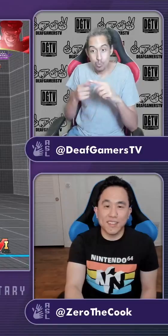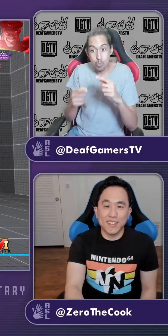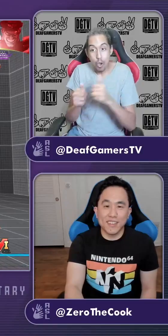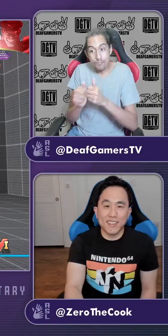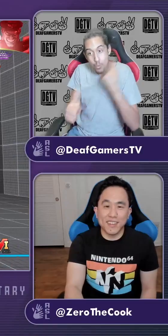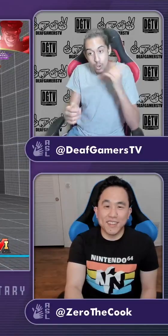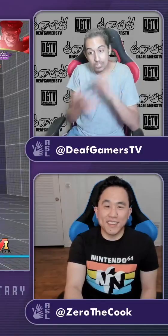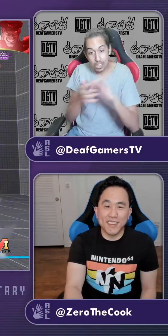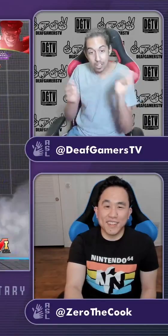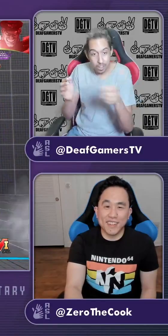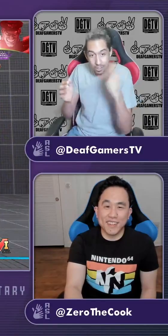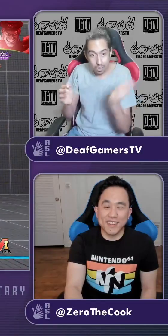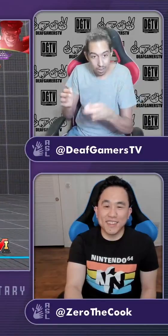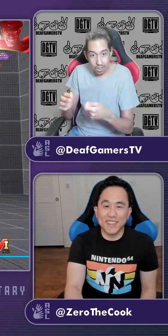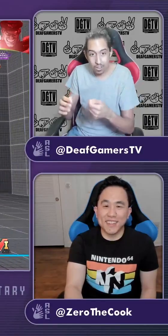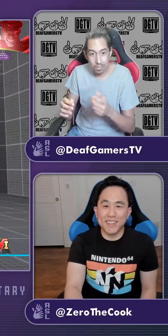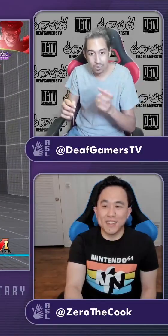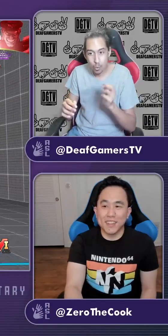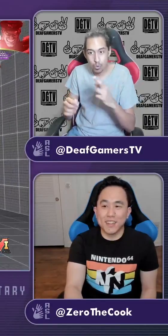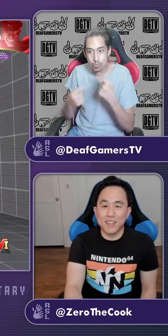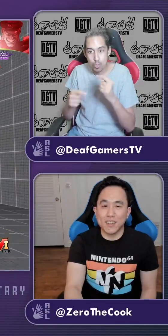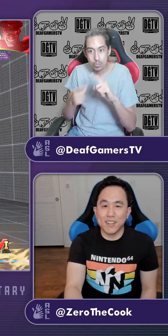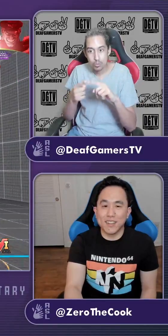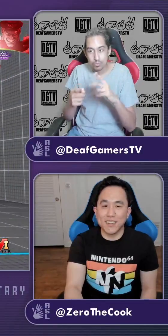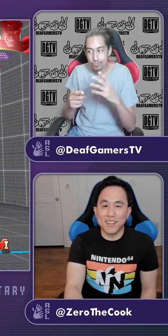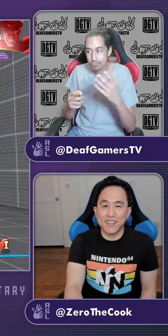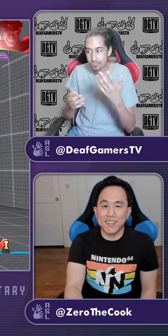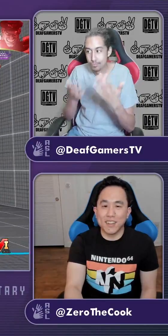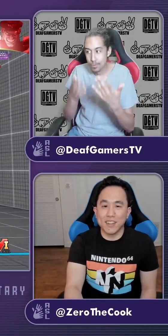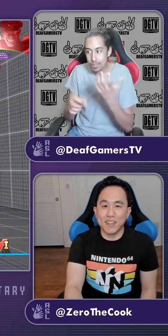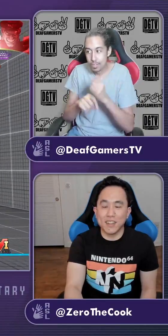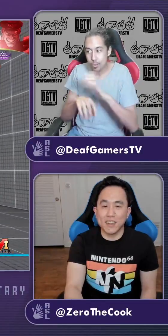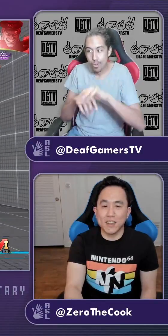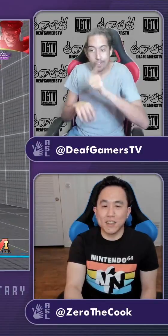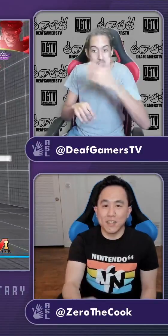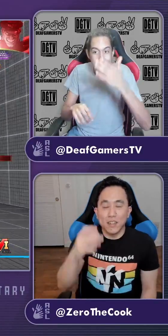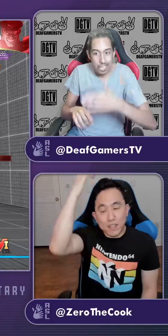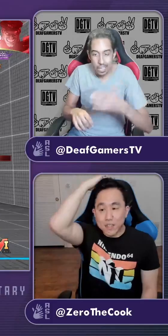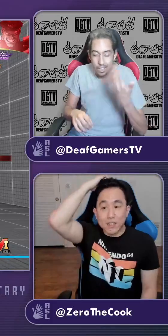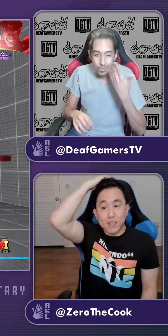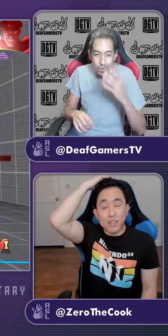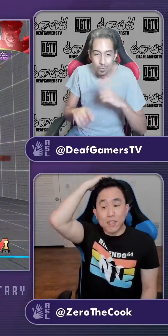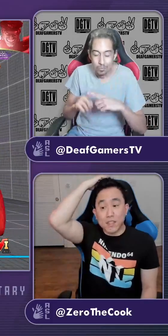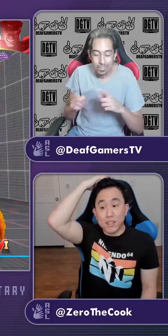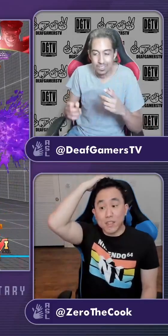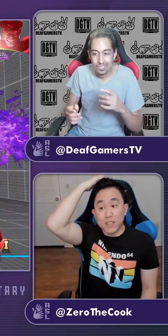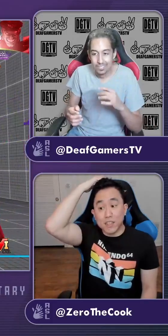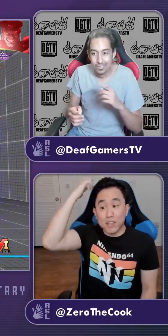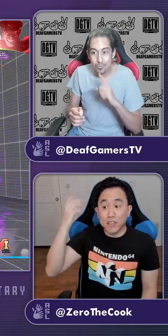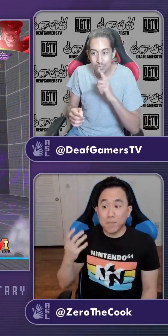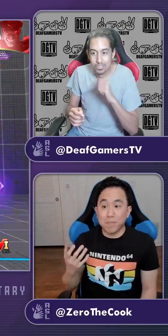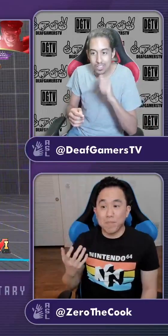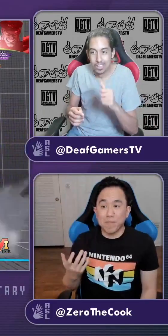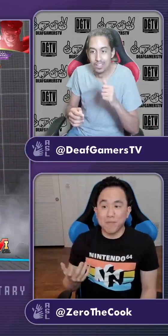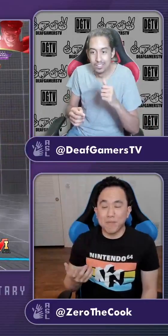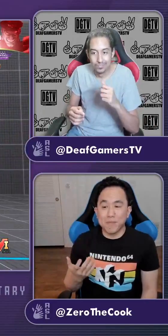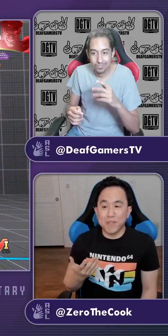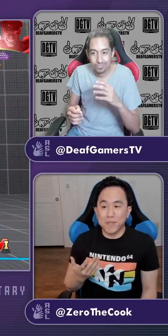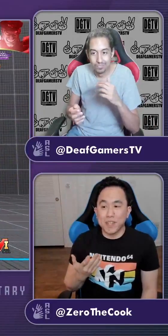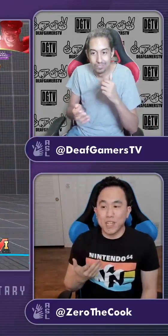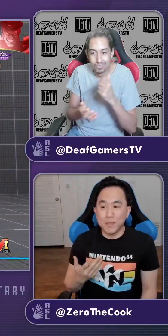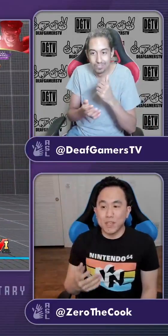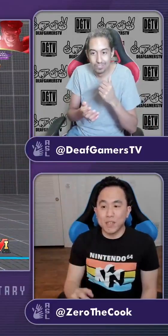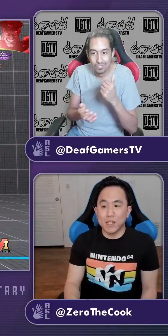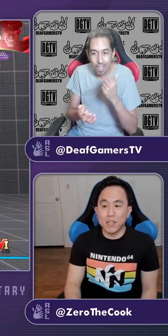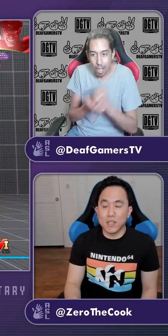ambiguous I can understand hitman having trouble tries to dash in mylin is just too good about checking these dashes I fight og